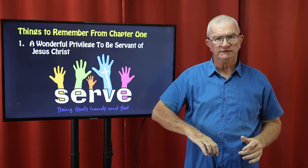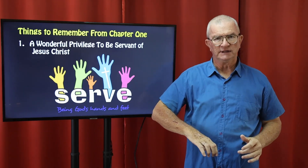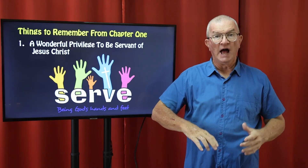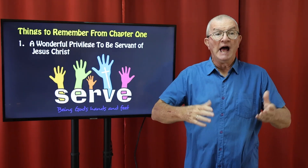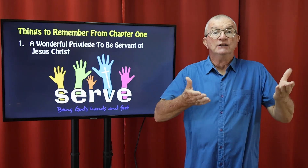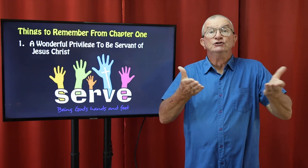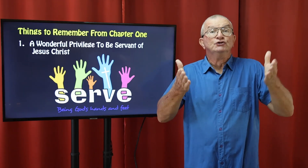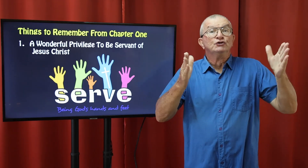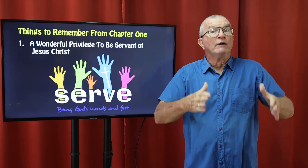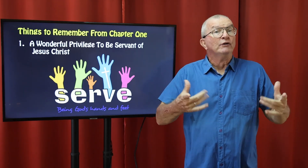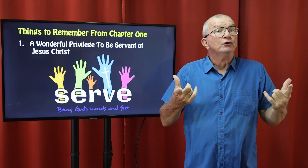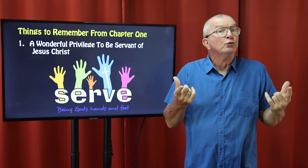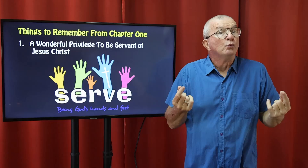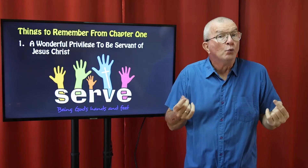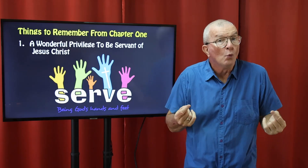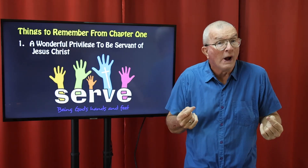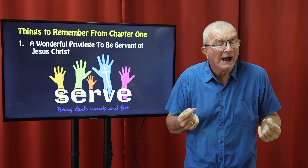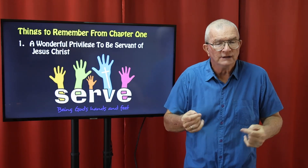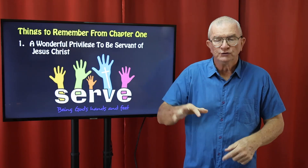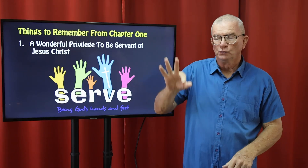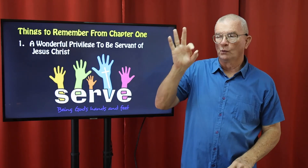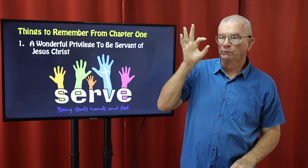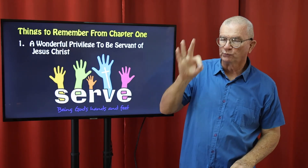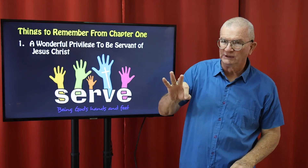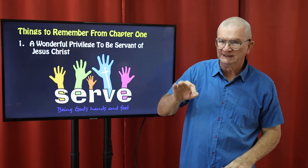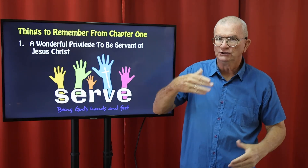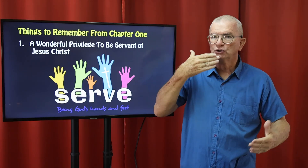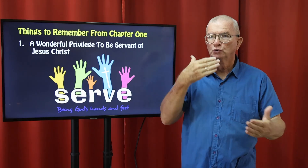Jesus Christ. And a servant does what?